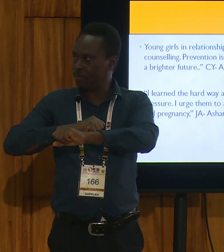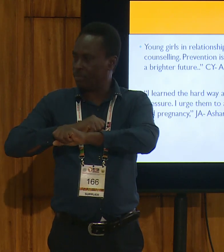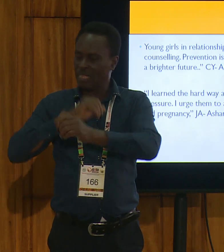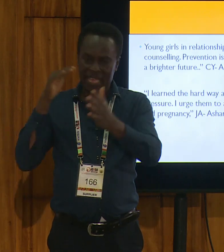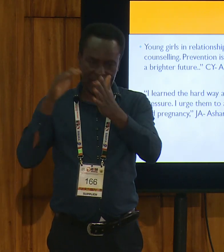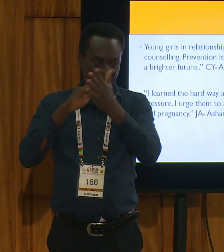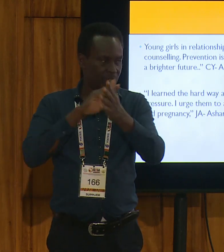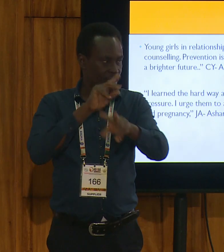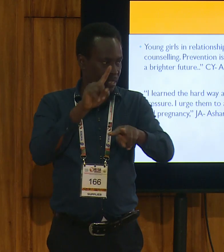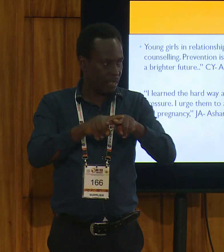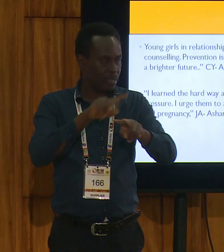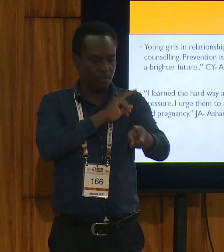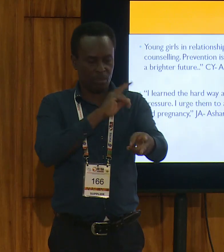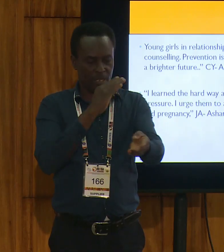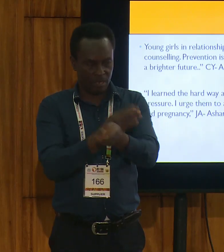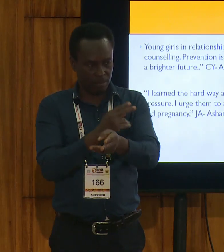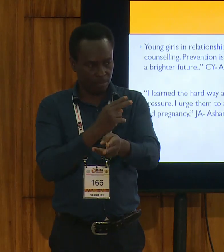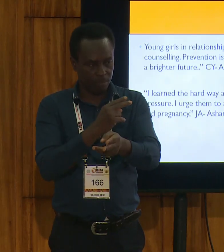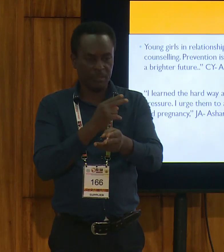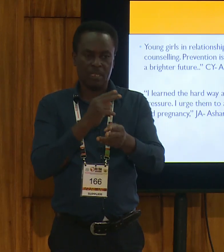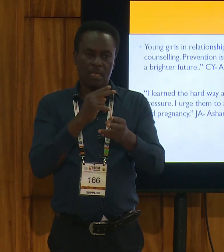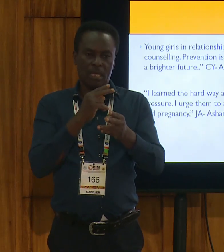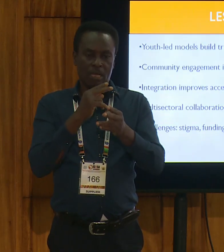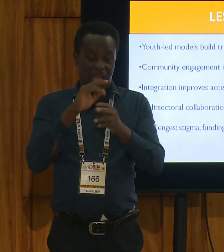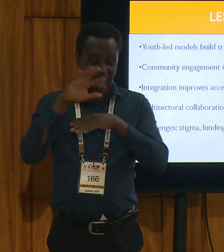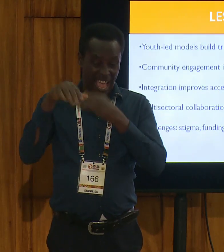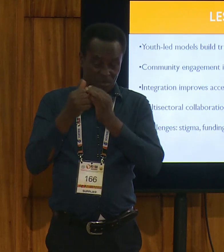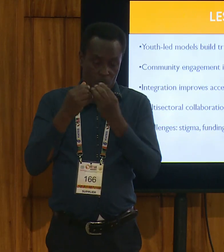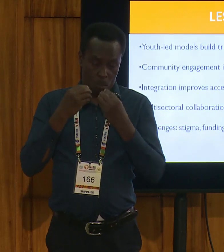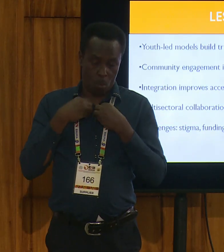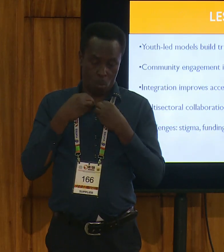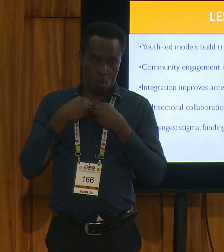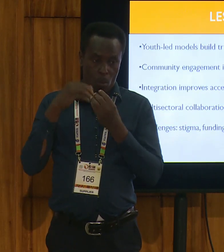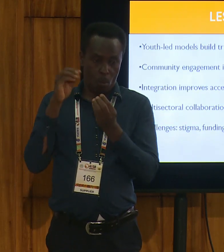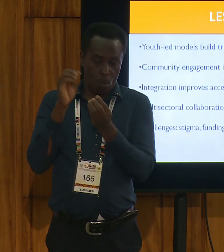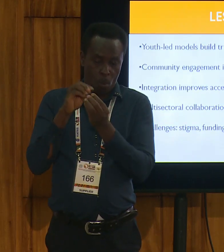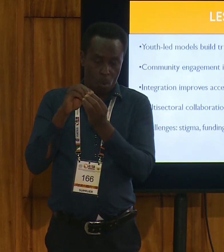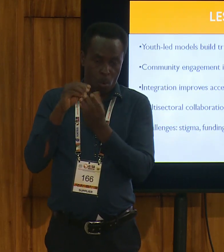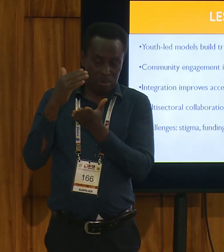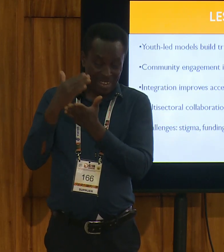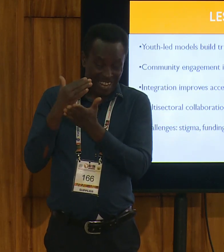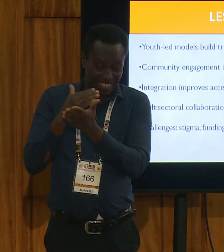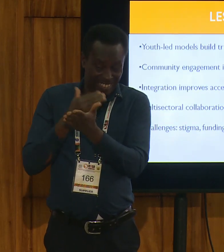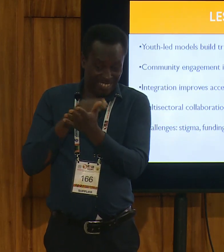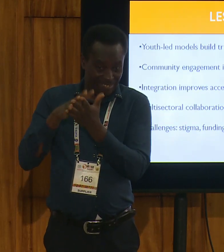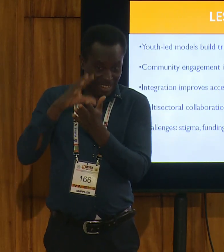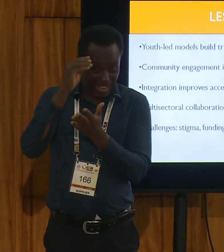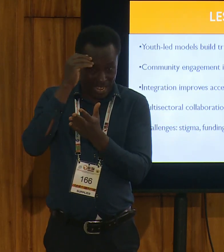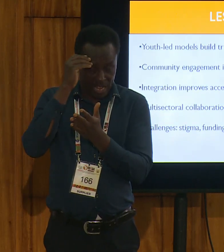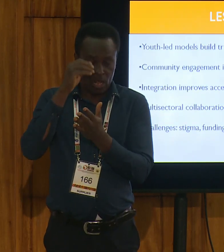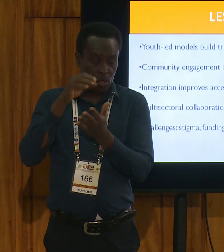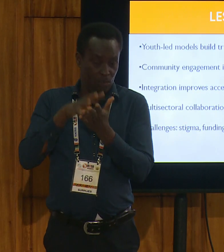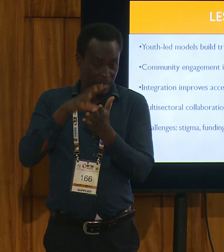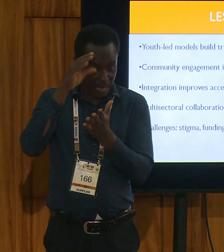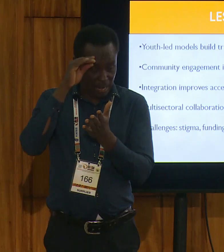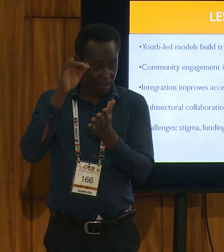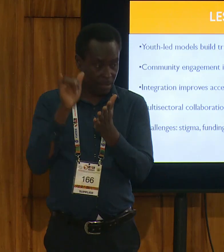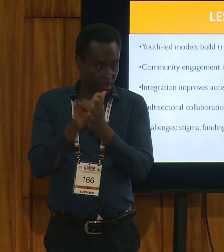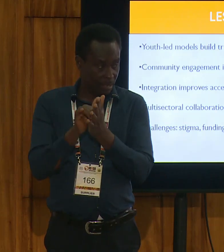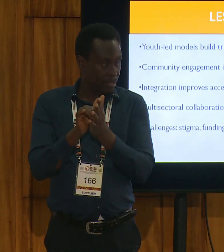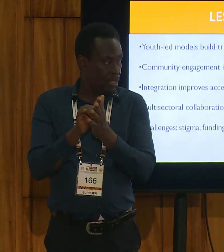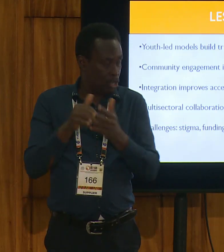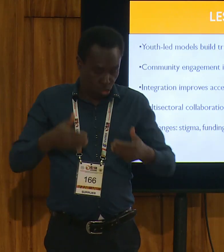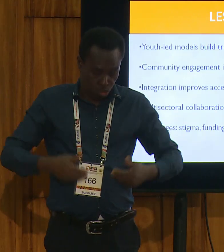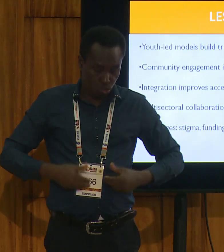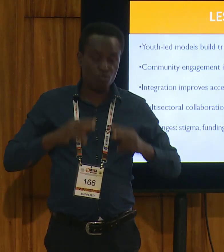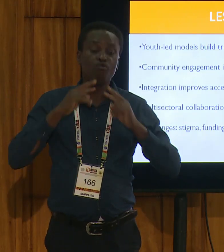pregnancy. In all of this, there are so many lessons we learned, but just a snapshot. We have learned that youth